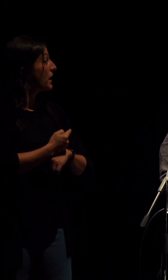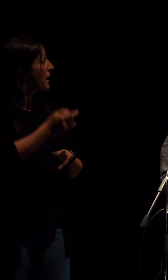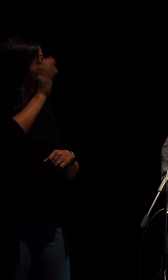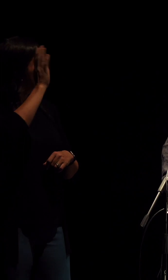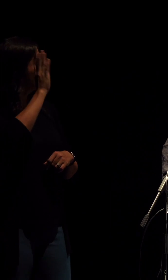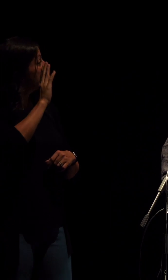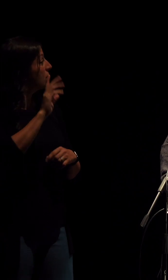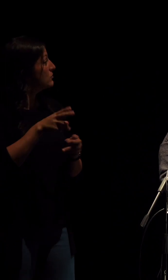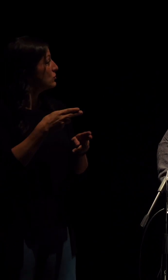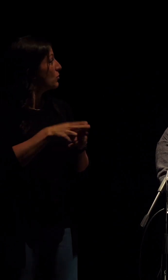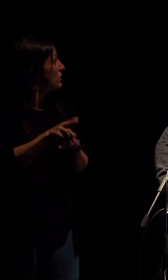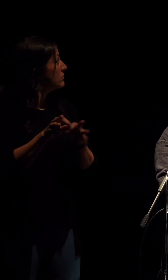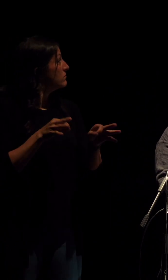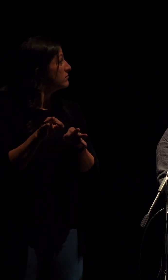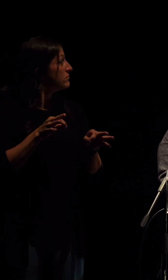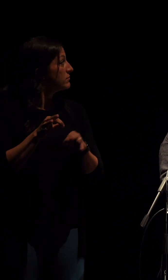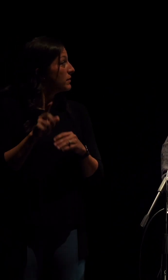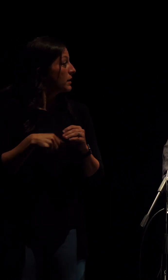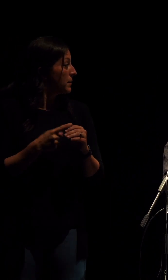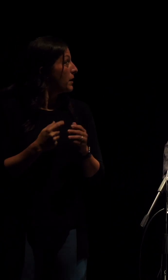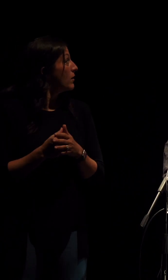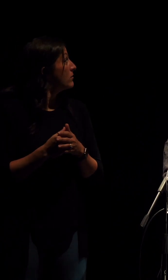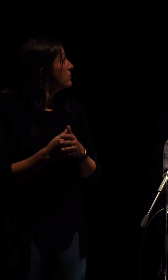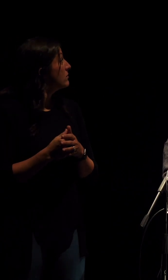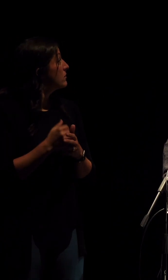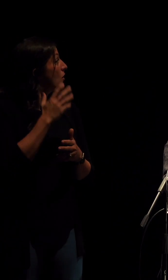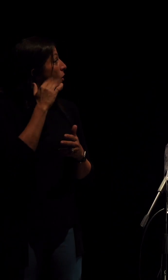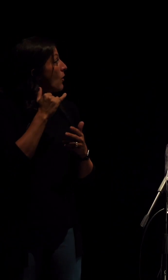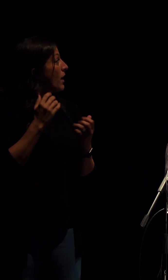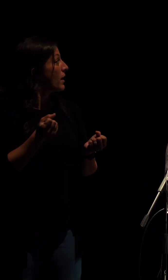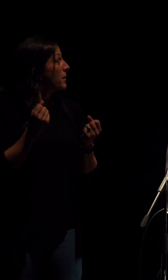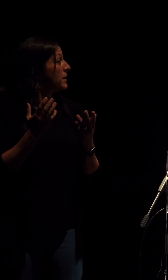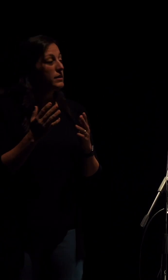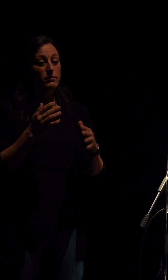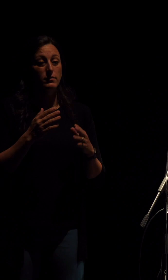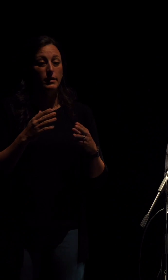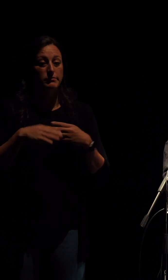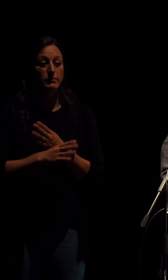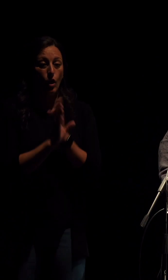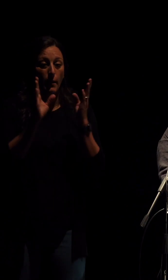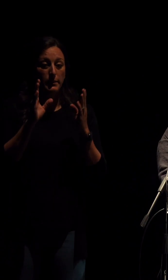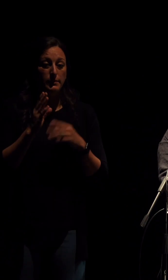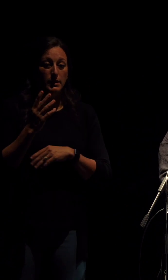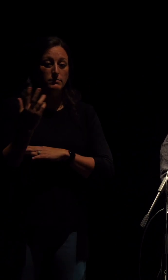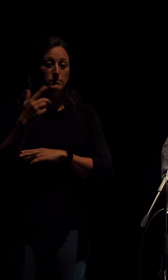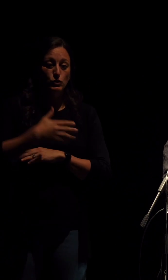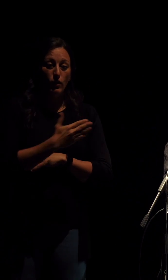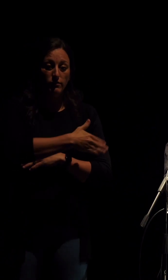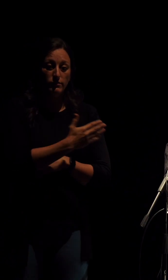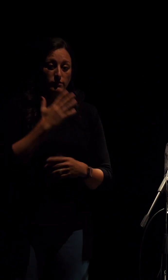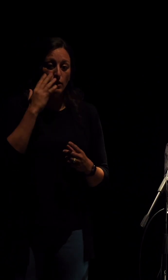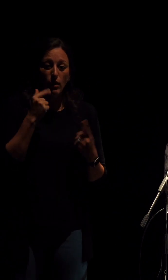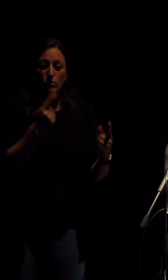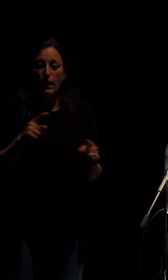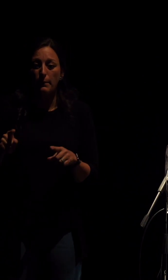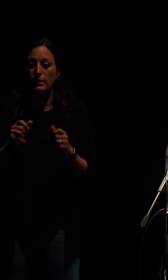you a brief overview of our recent knowledge on common dolphin in order to understand the recent increase of strandings along the French Atlantic